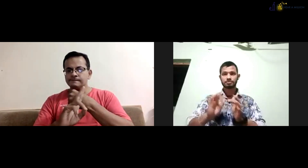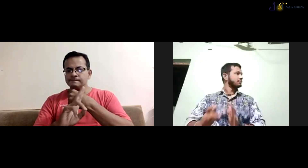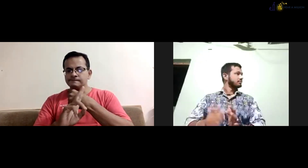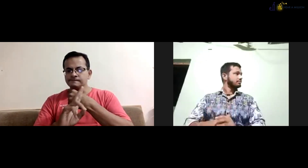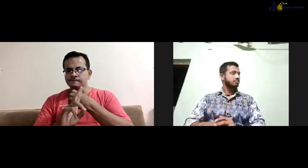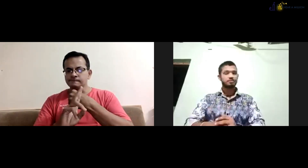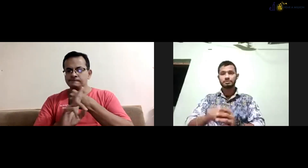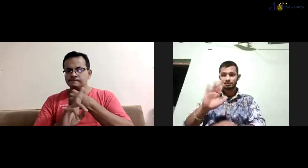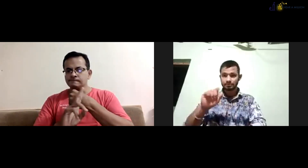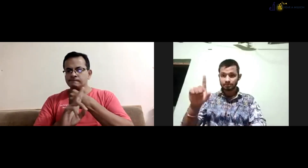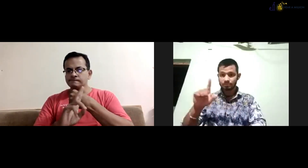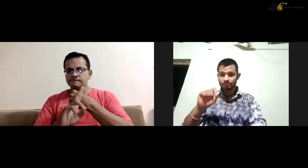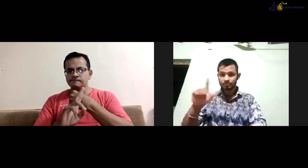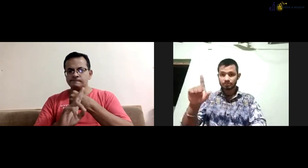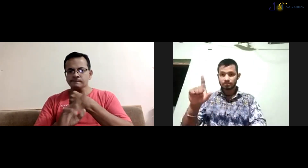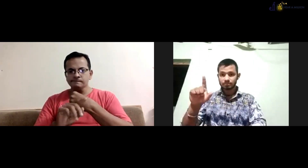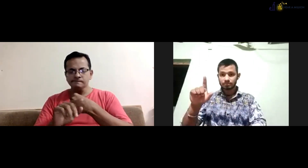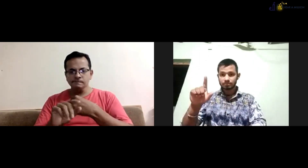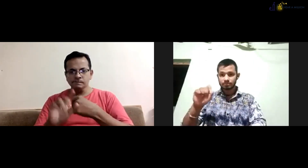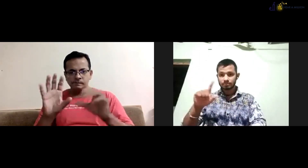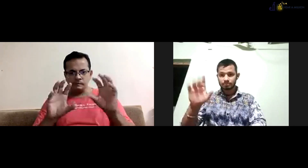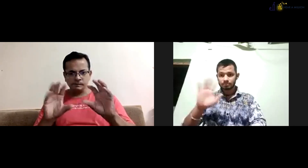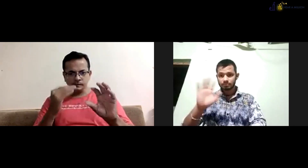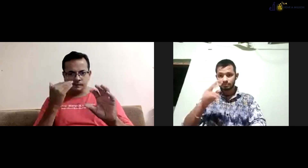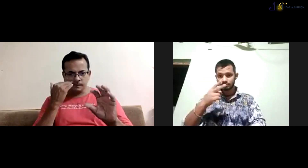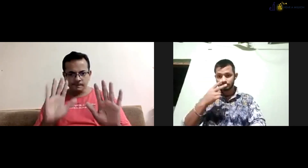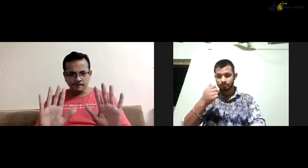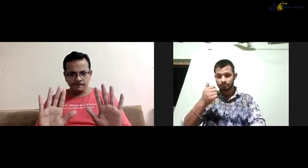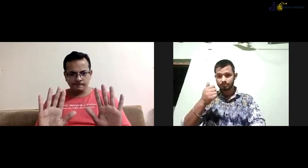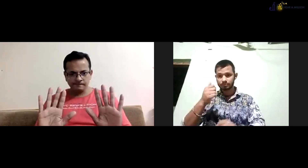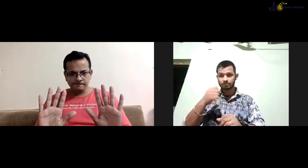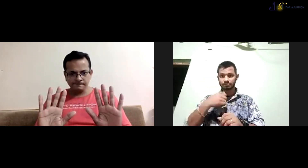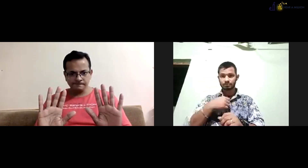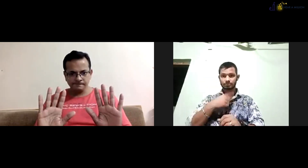Tushar. Okay. Is it clear now, Sarjan here?